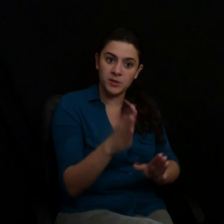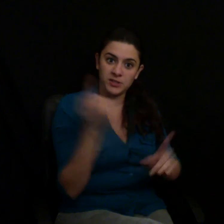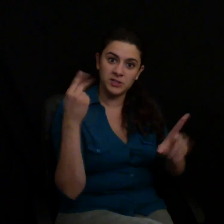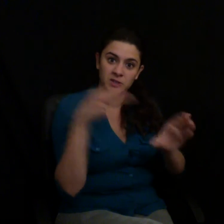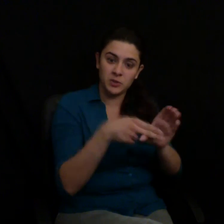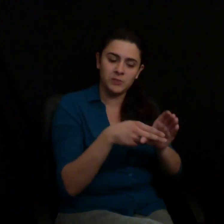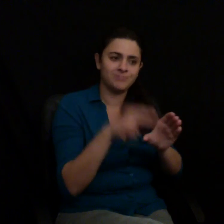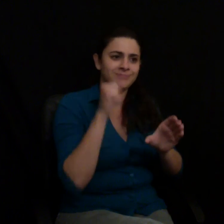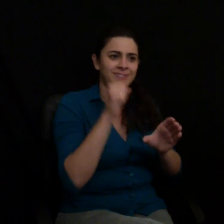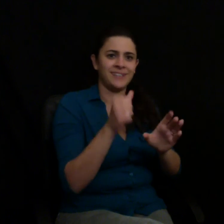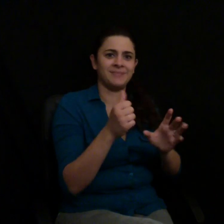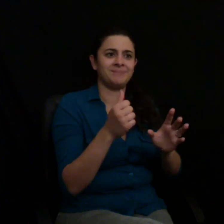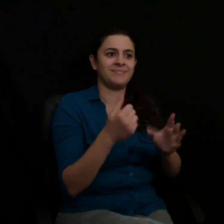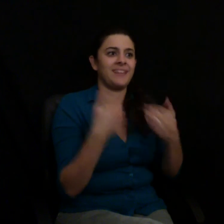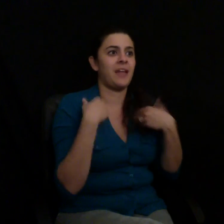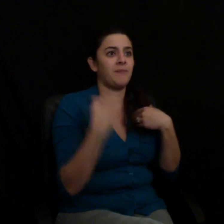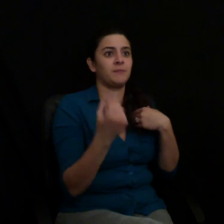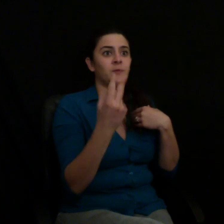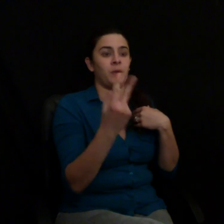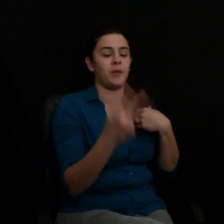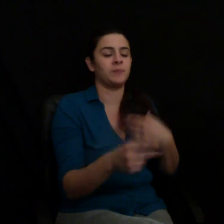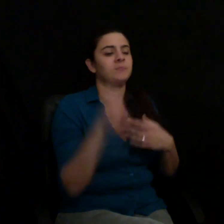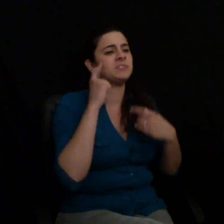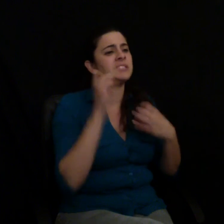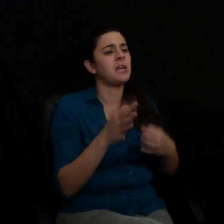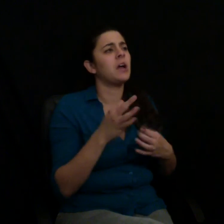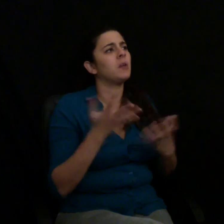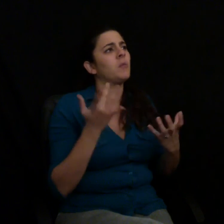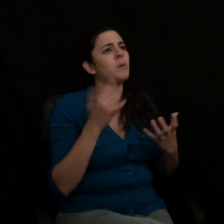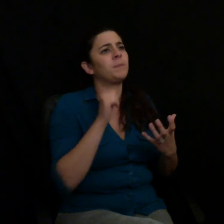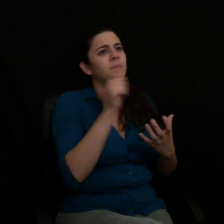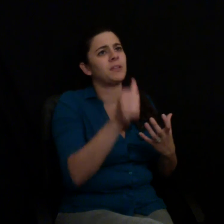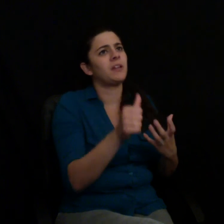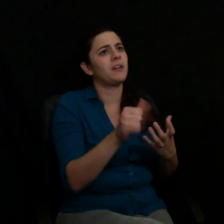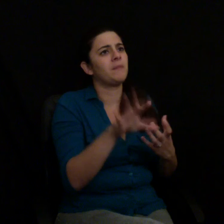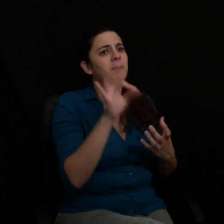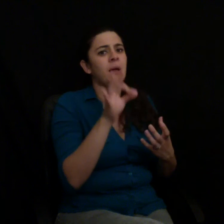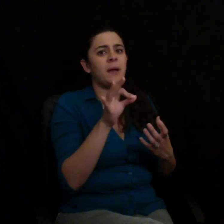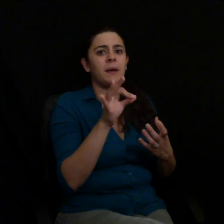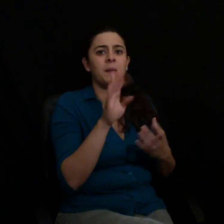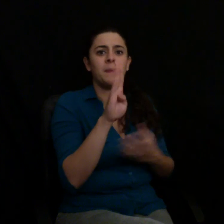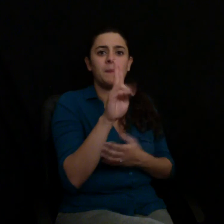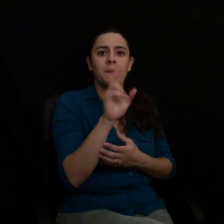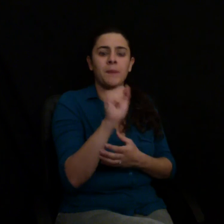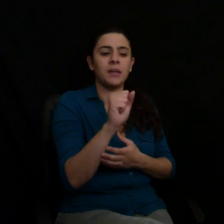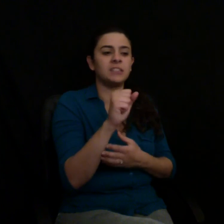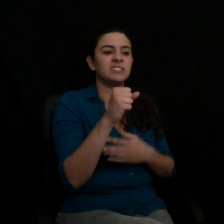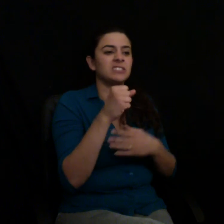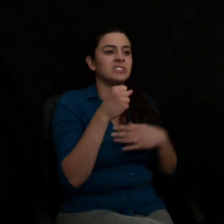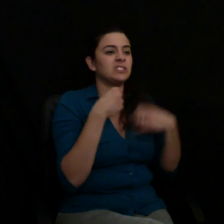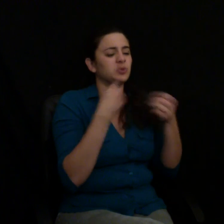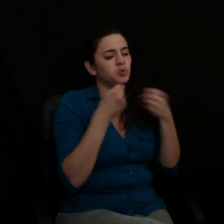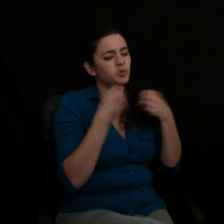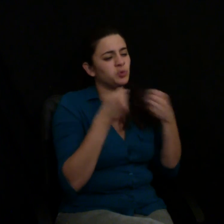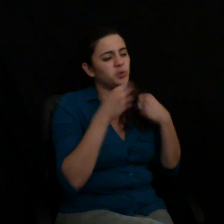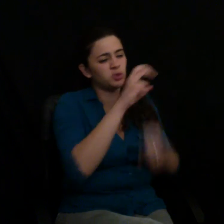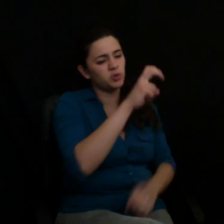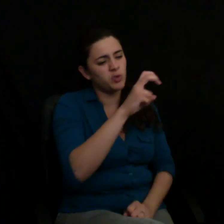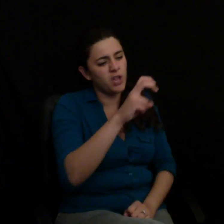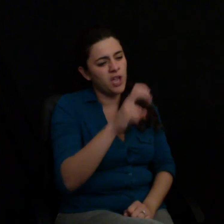a bus and go from Alaska all the way down to Argentina, you know, all the way across the Western Hemisphere. I don't know if this has ever